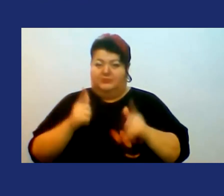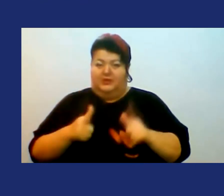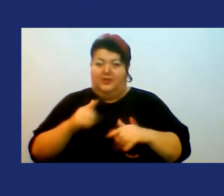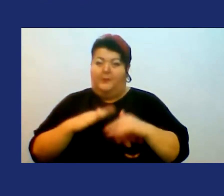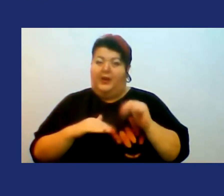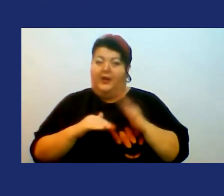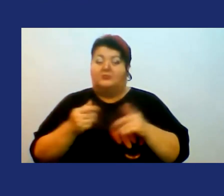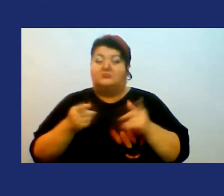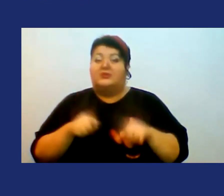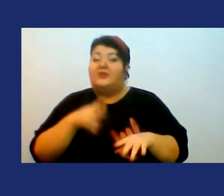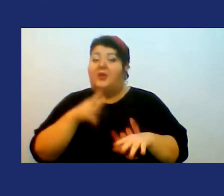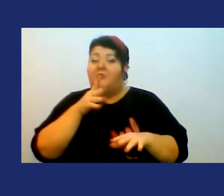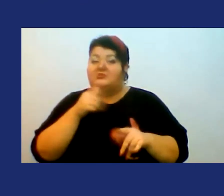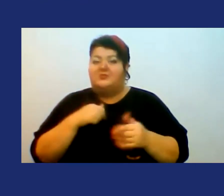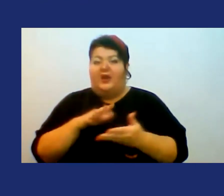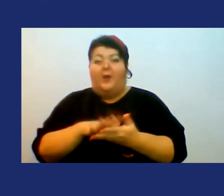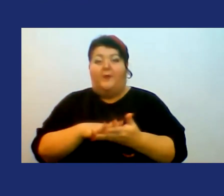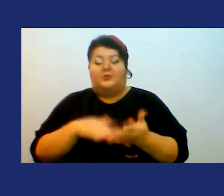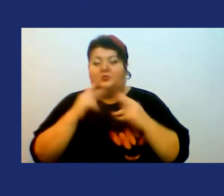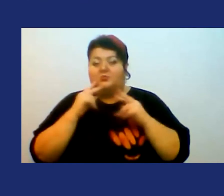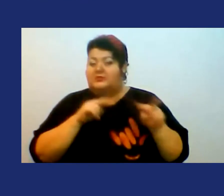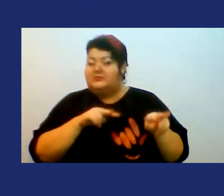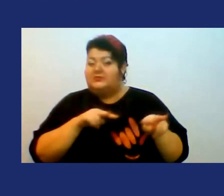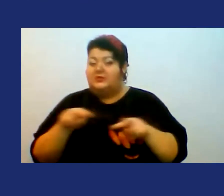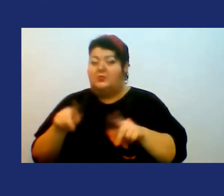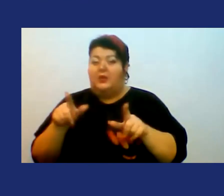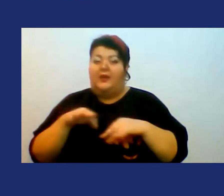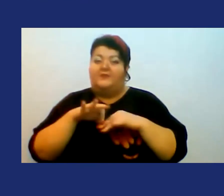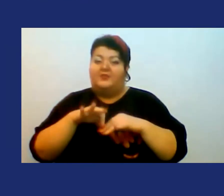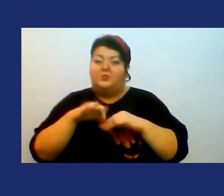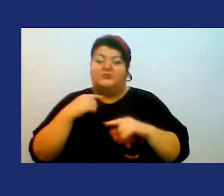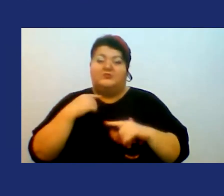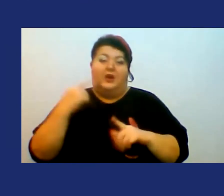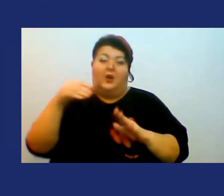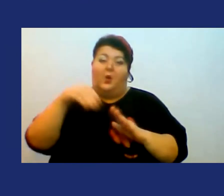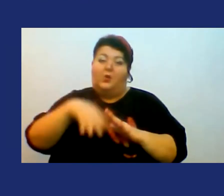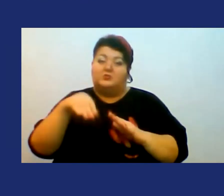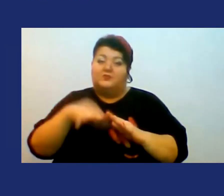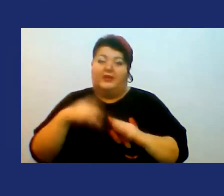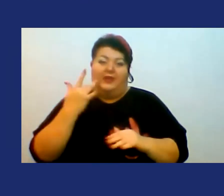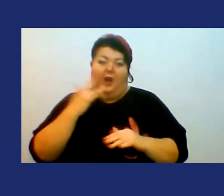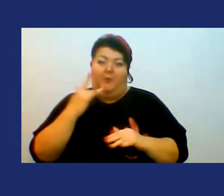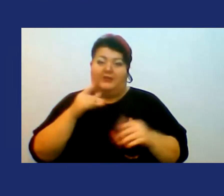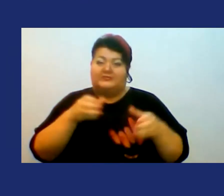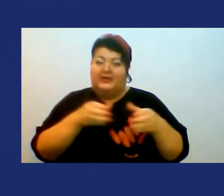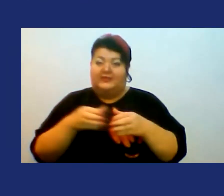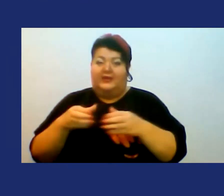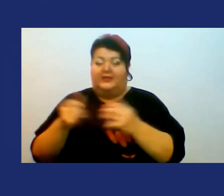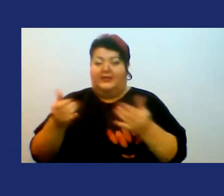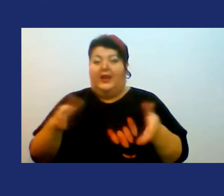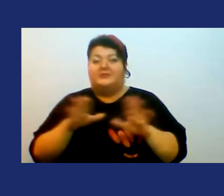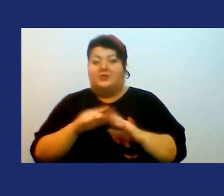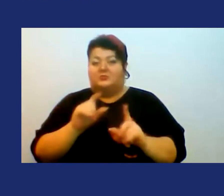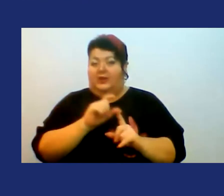as your attempts to compare US electoral system and the Ukrainian electoral system. We continue